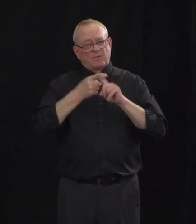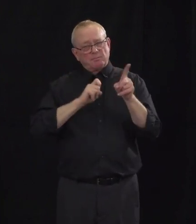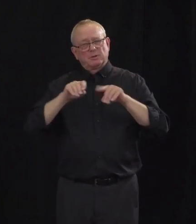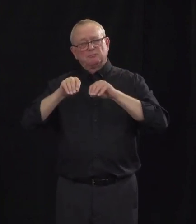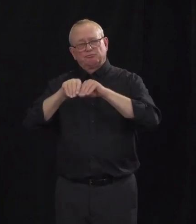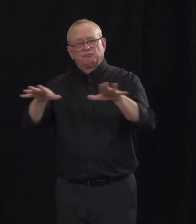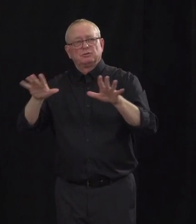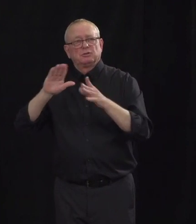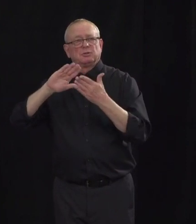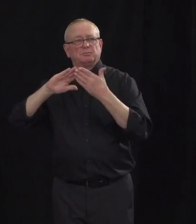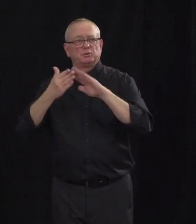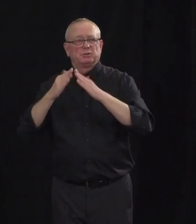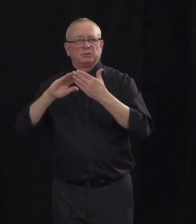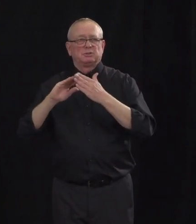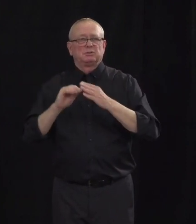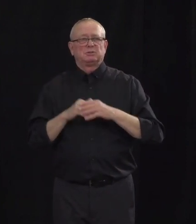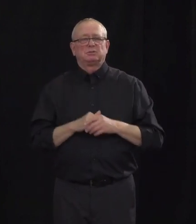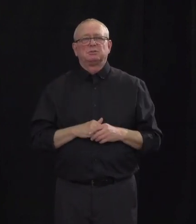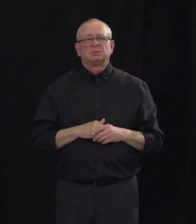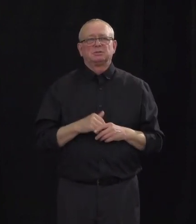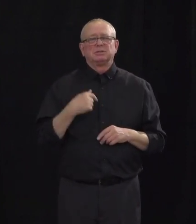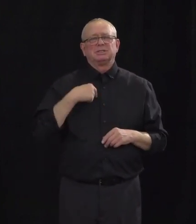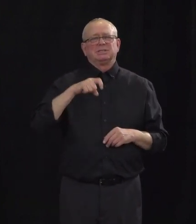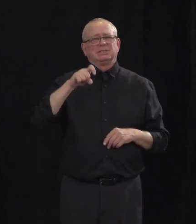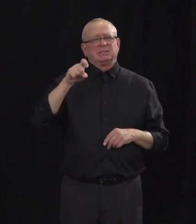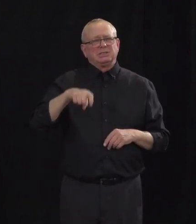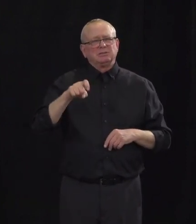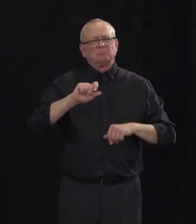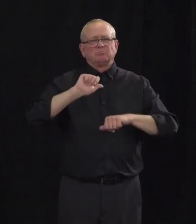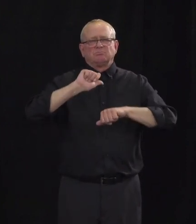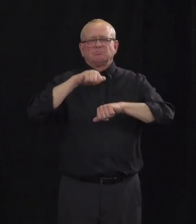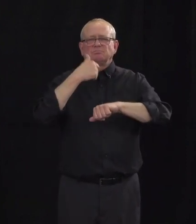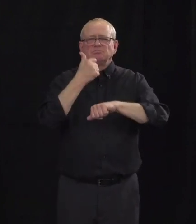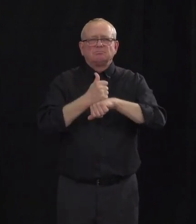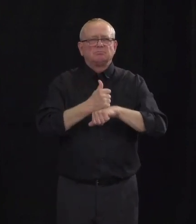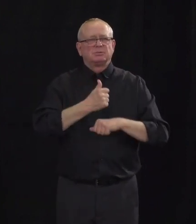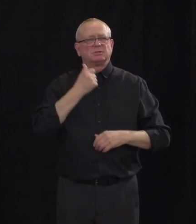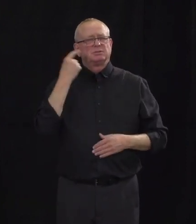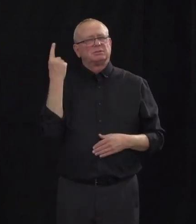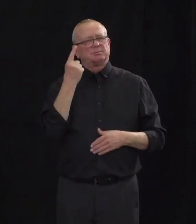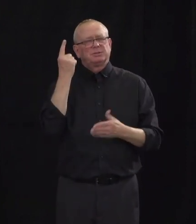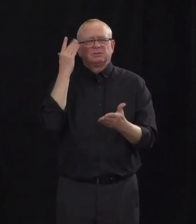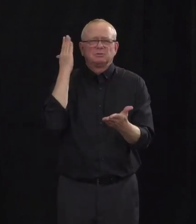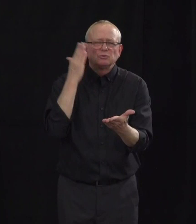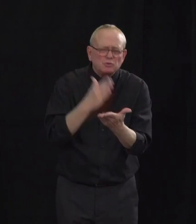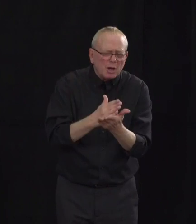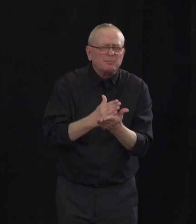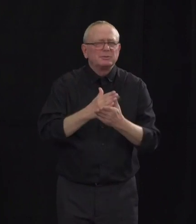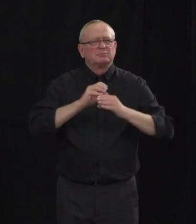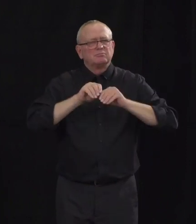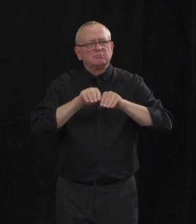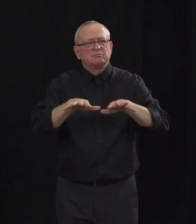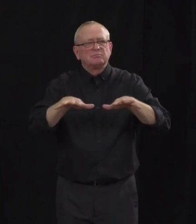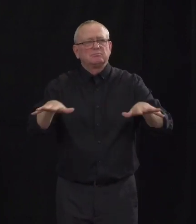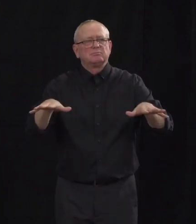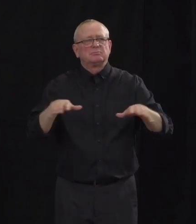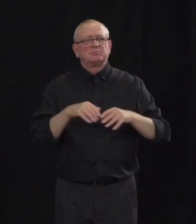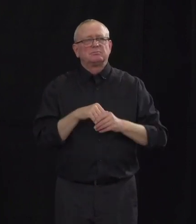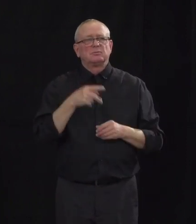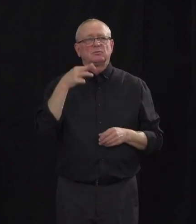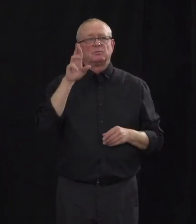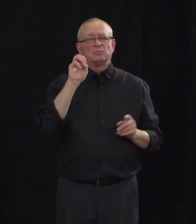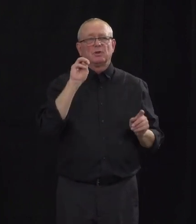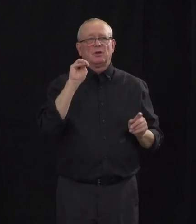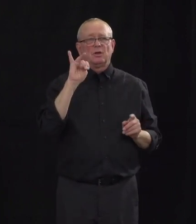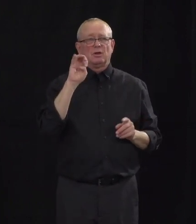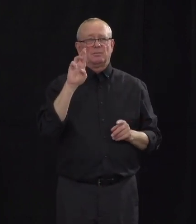now to slow the spread of this virus. Premier Kenney already shared that effective today, all gatherings in the province must